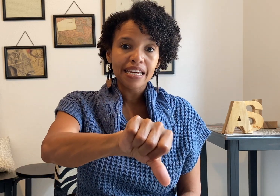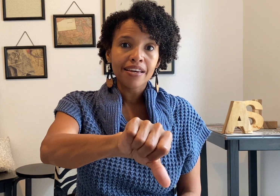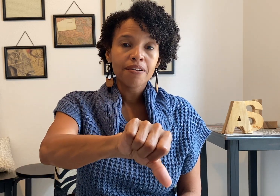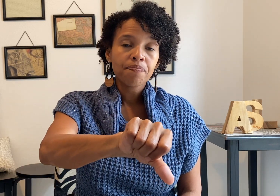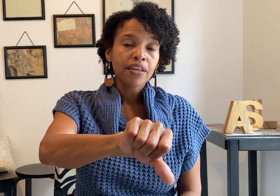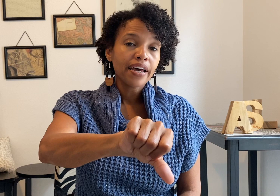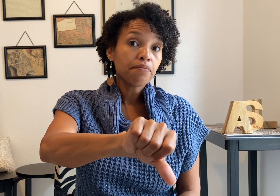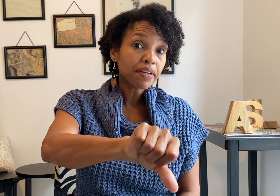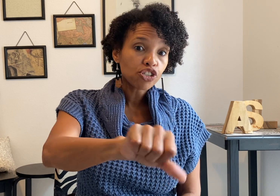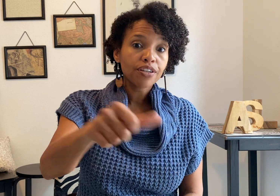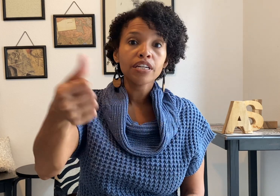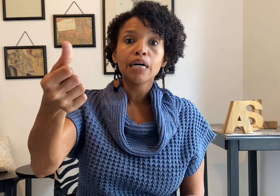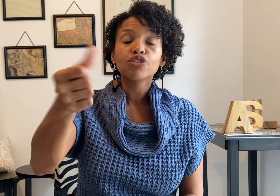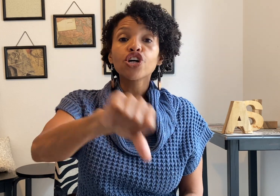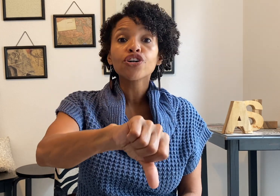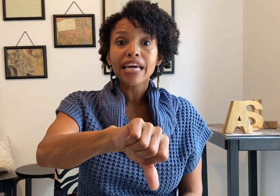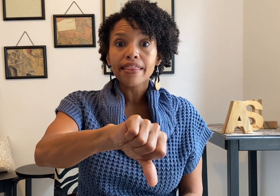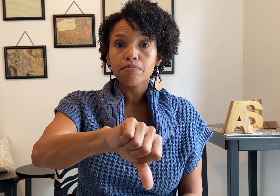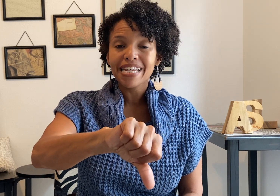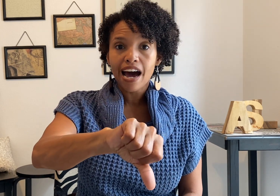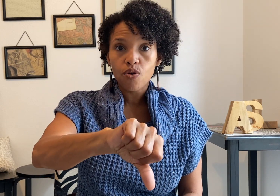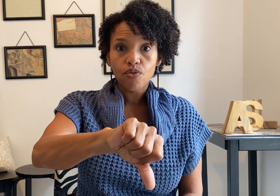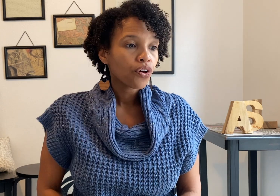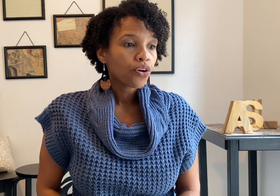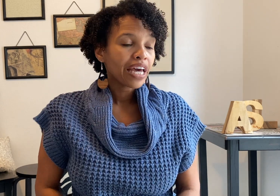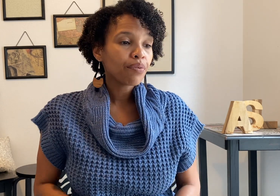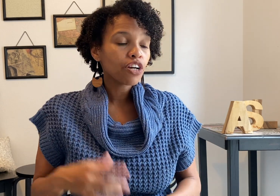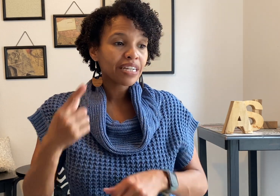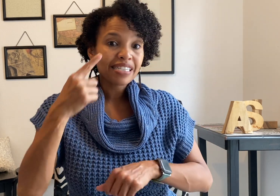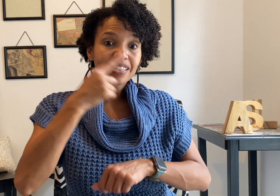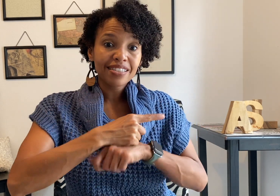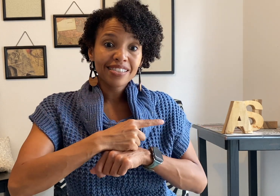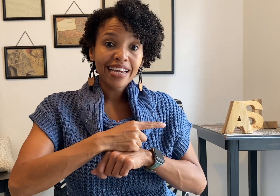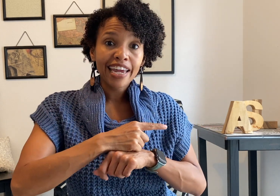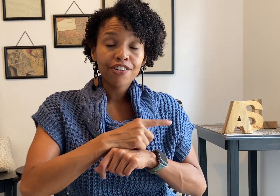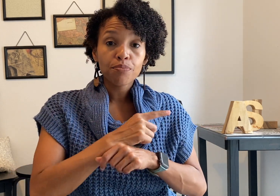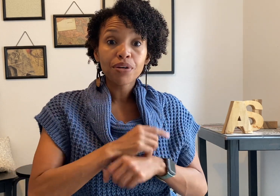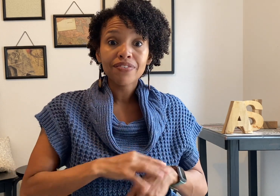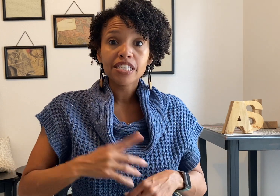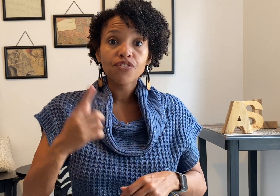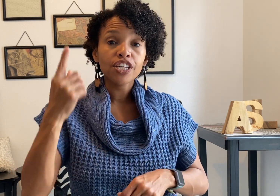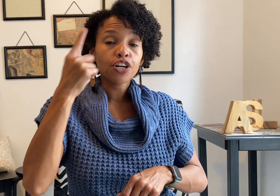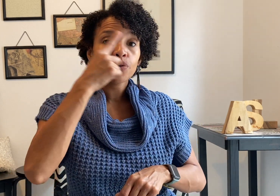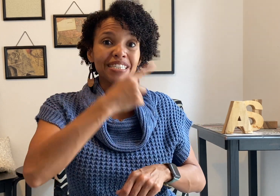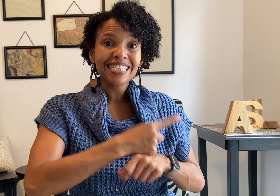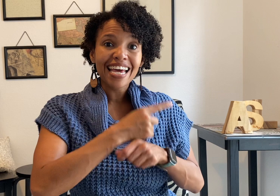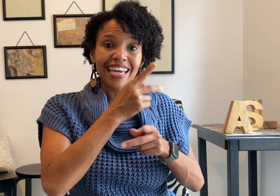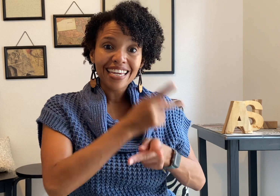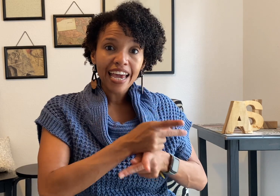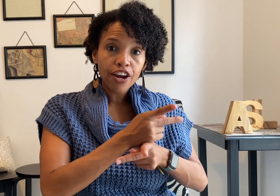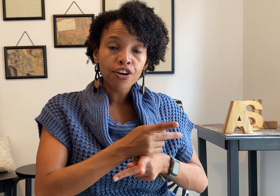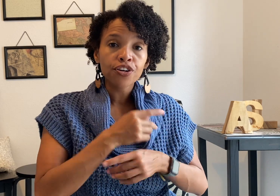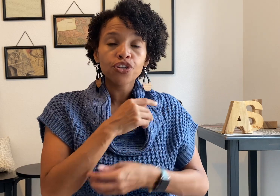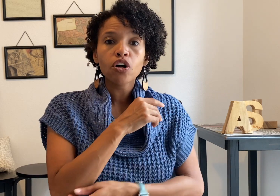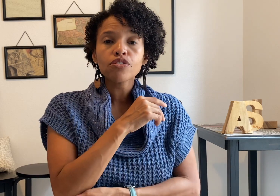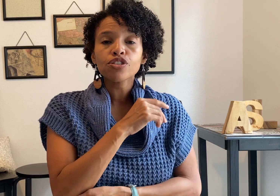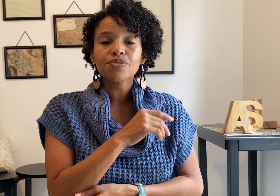somebody admission, I'm turning them down. And we already discussed daycare in the previous video, daycare. You'll also